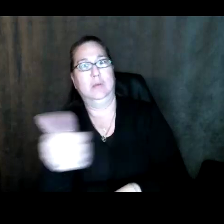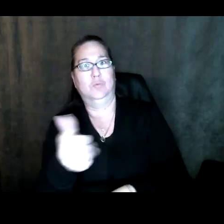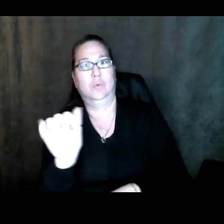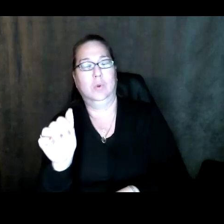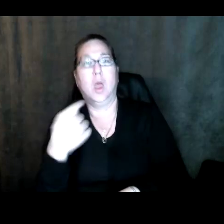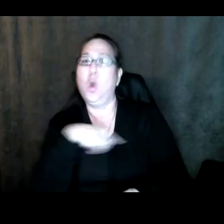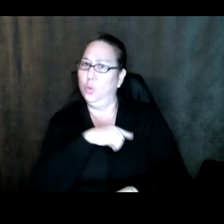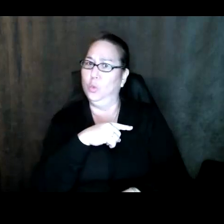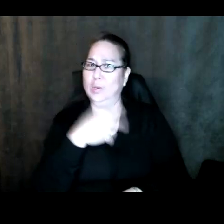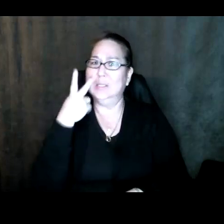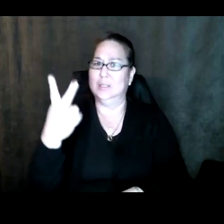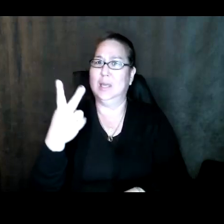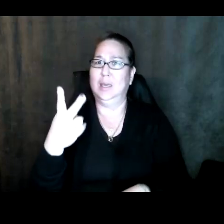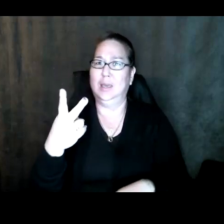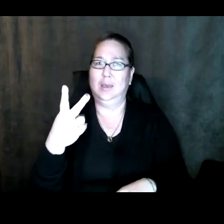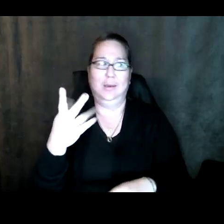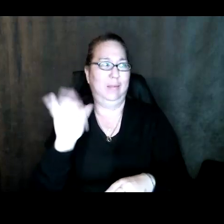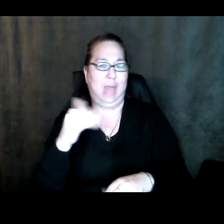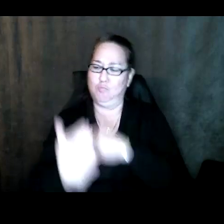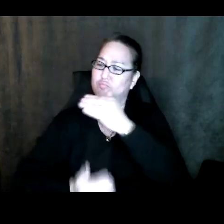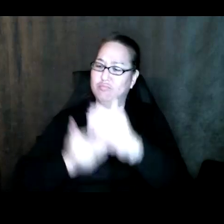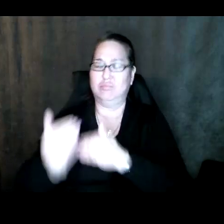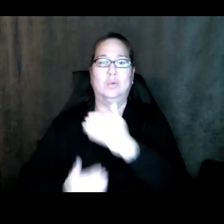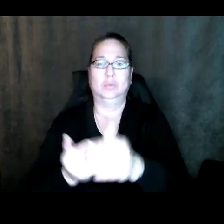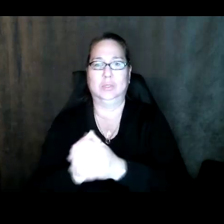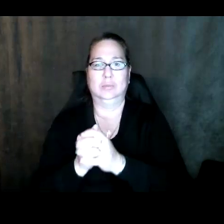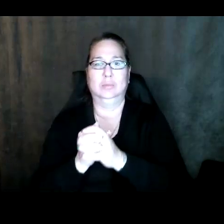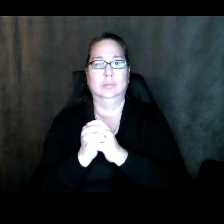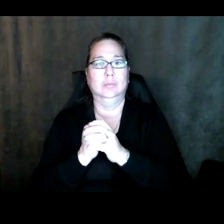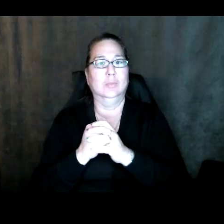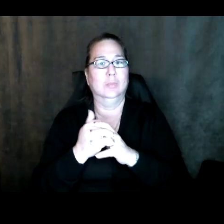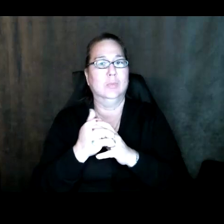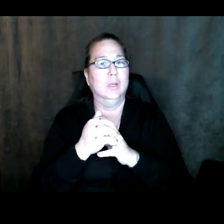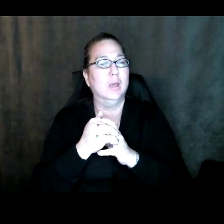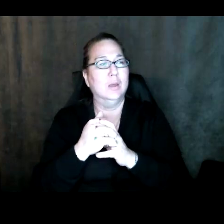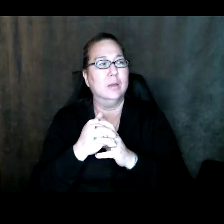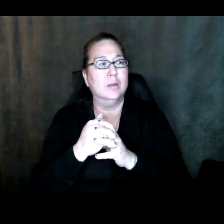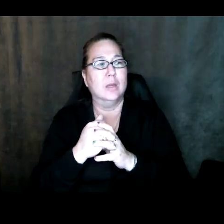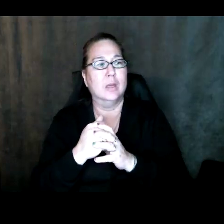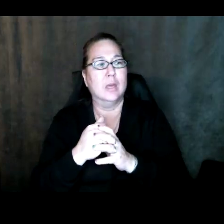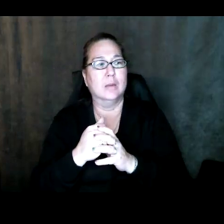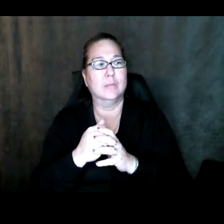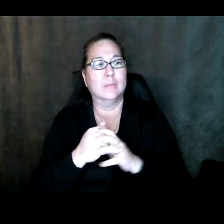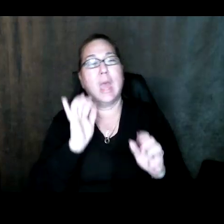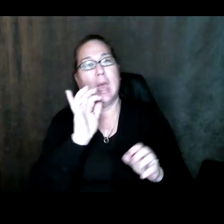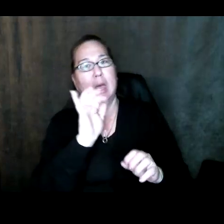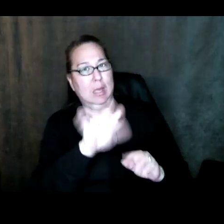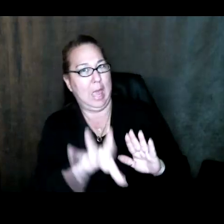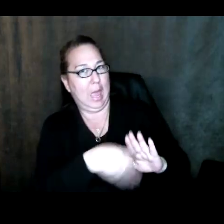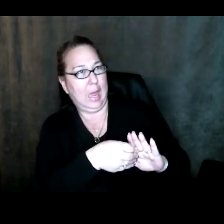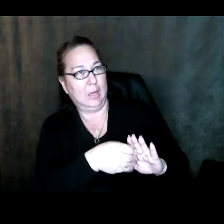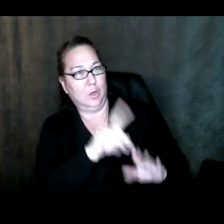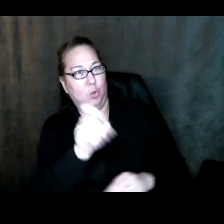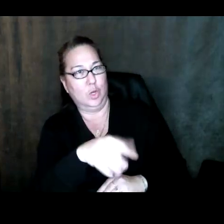I personally am hopeful about it. Just a fringe question, additional fringe question.